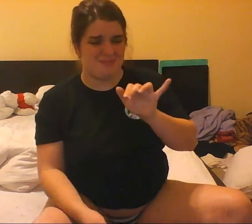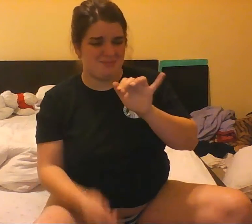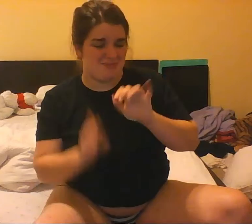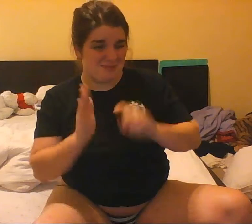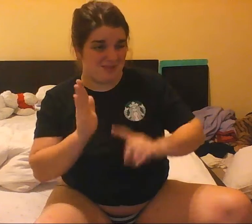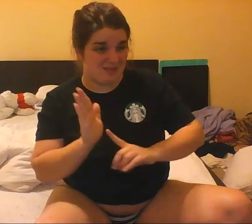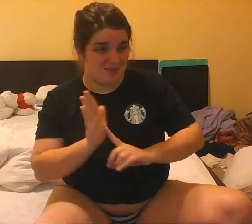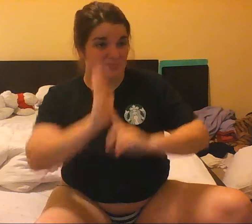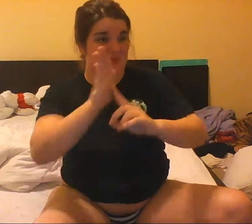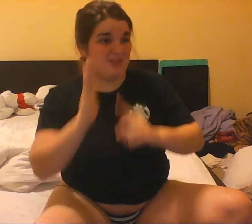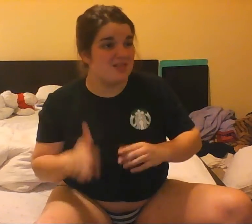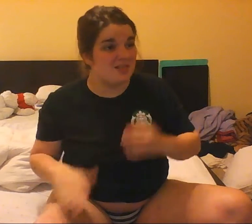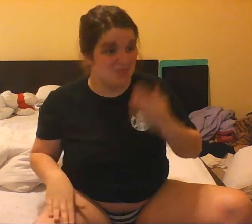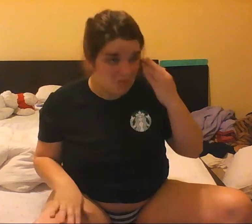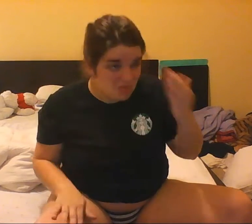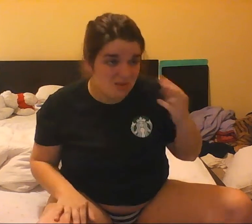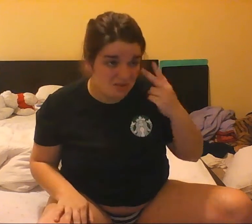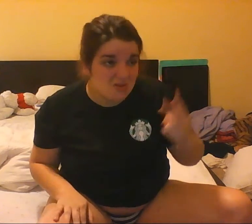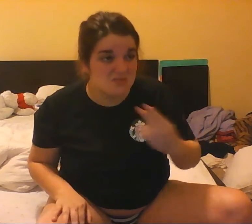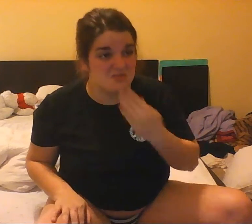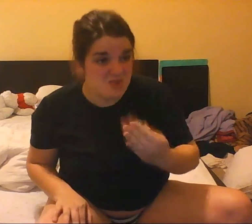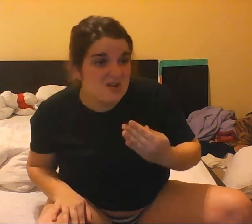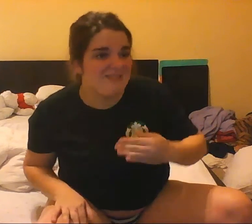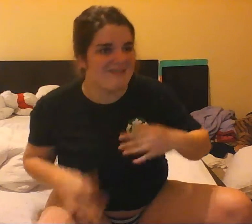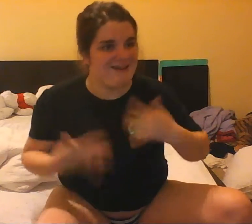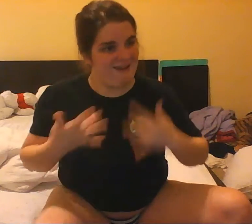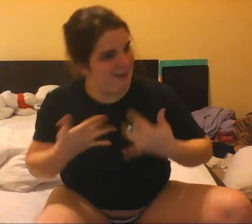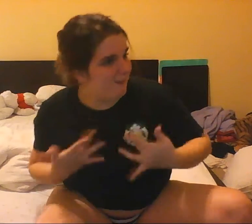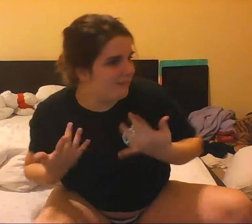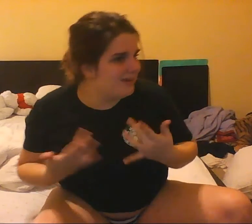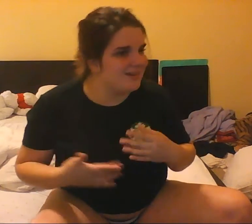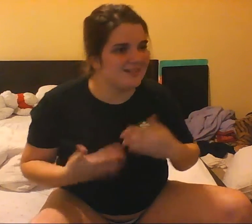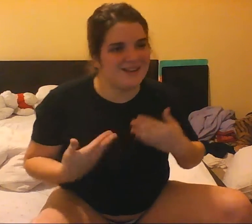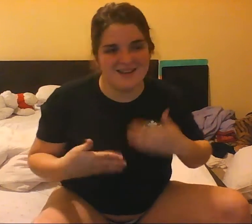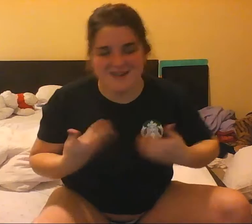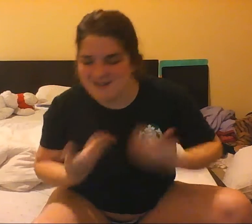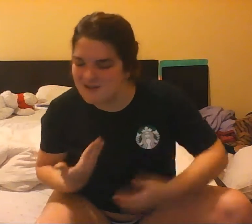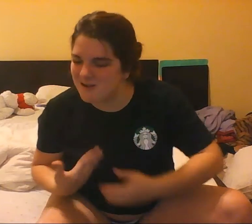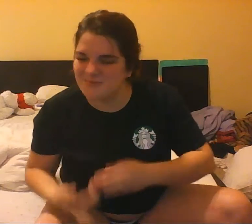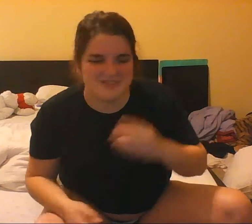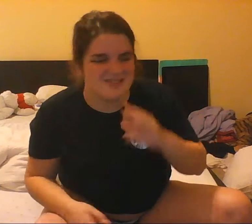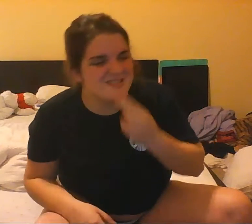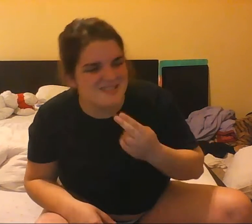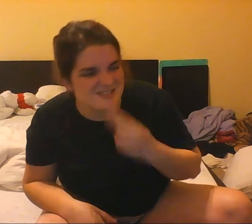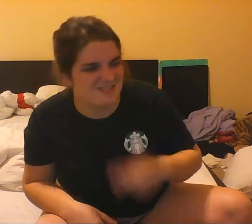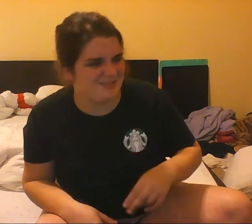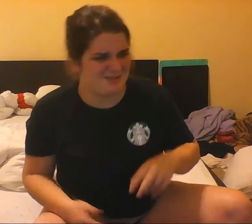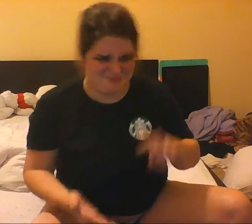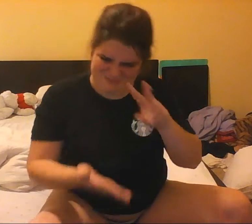the sexiest movie you'll see all season. And I was like, ooh, I want to see a sexy movie. Oh, la la. And when I read the actual breakdown of